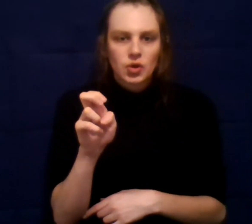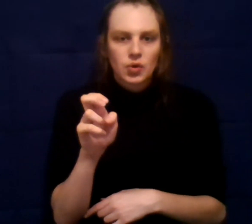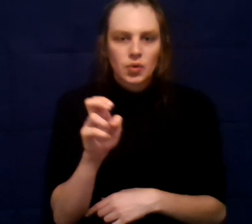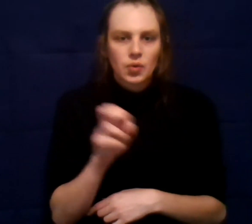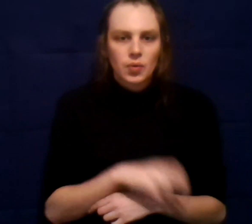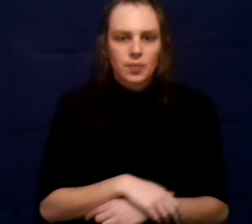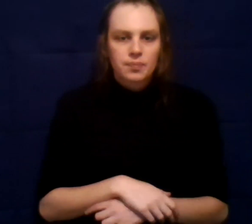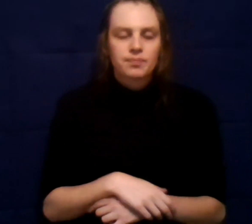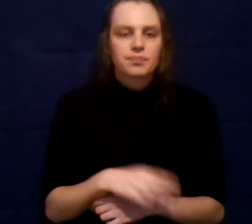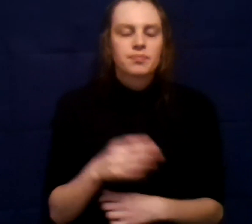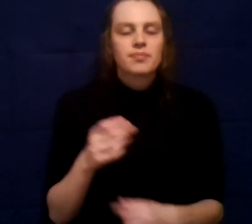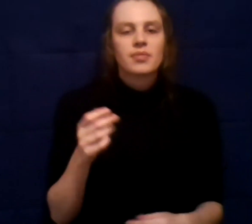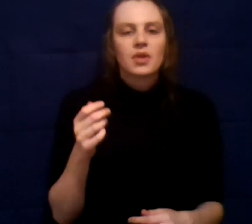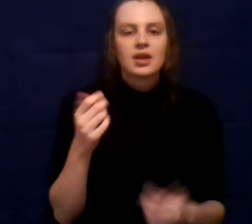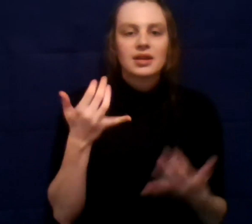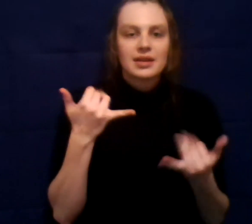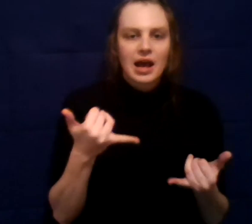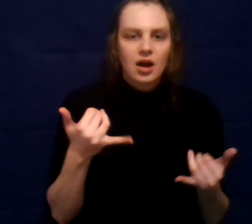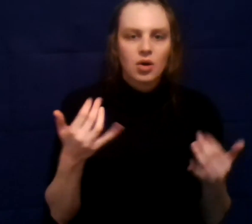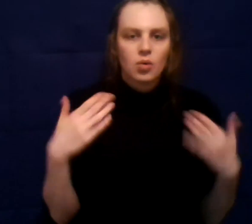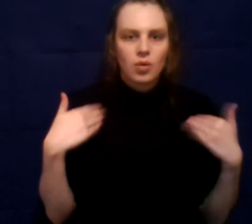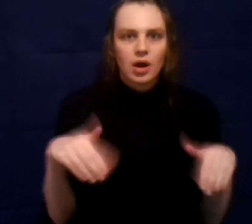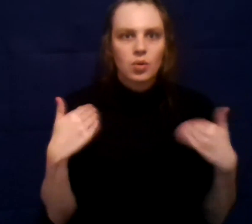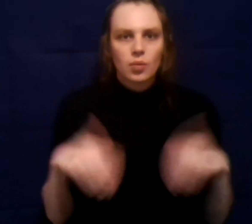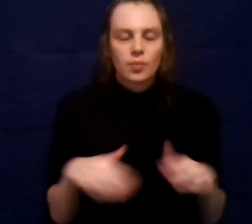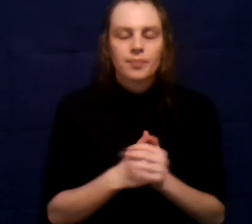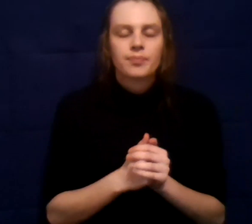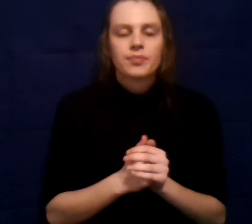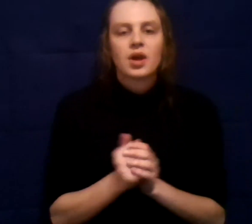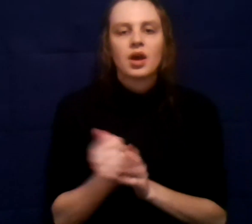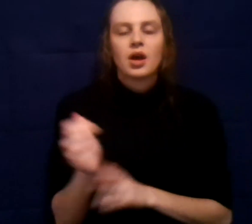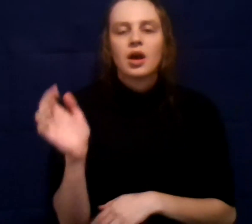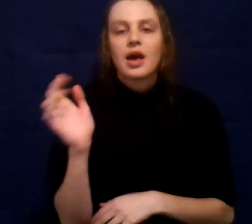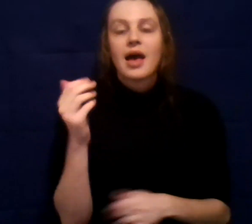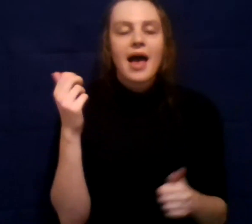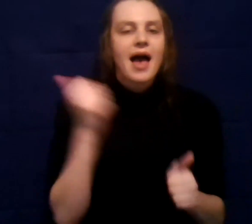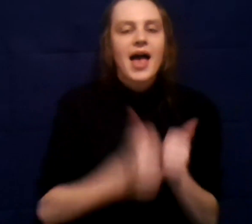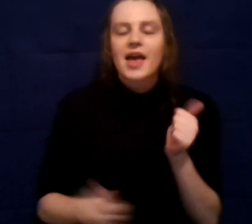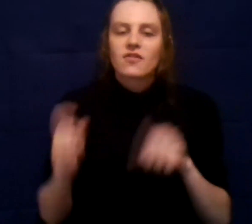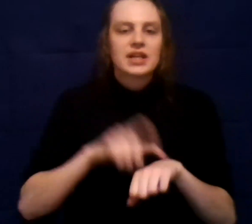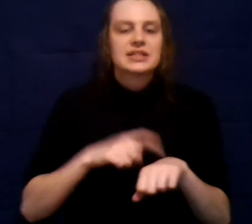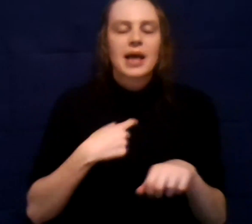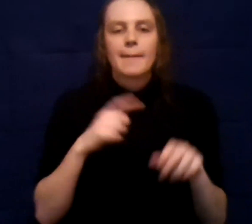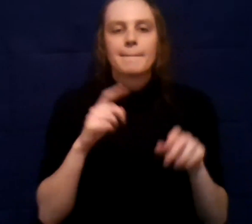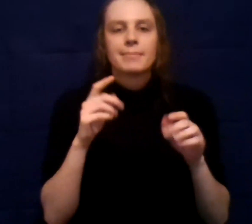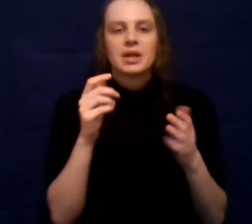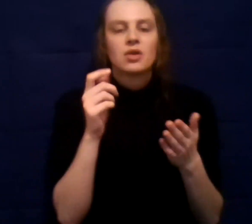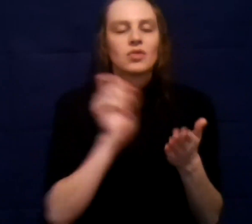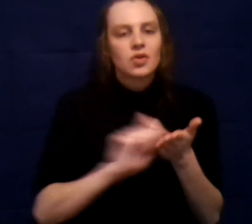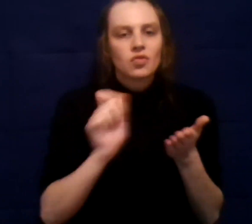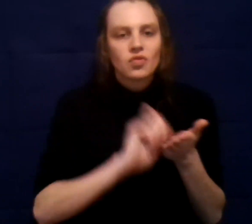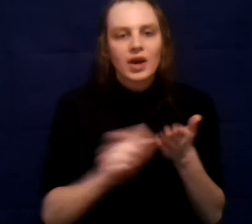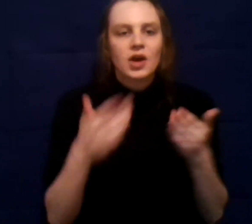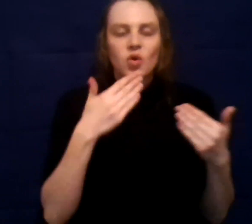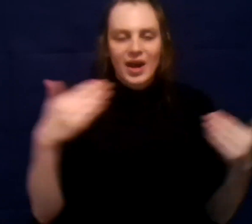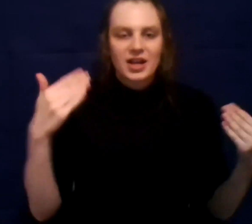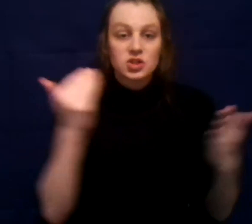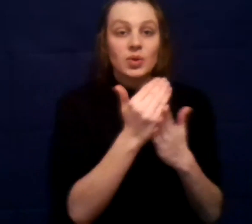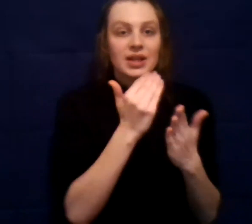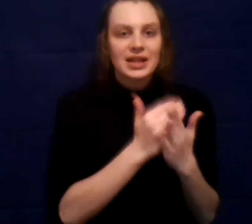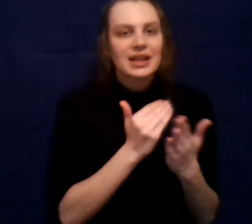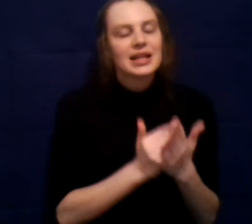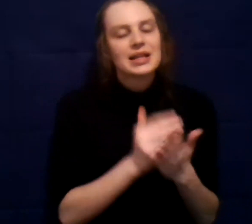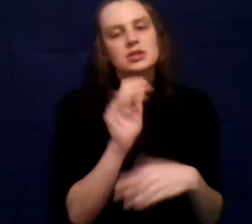list, um YPAWs and ARKYPAAs are like always tend to make their way to the top of the gratitude list.